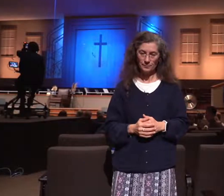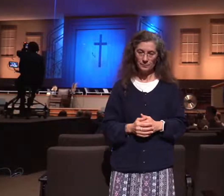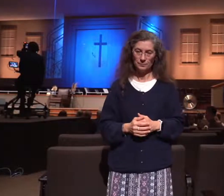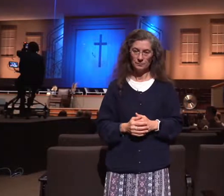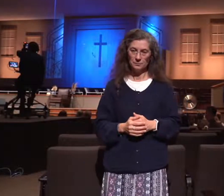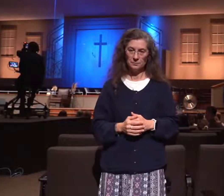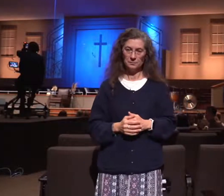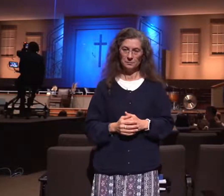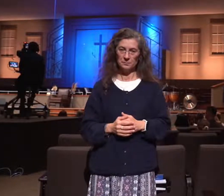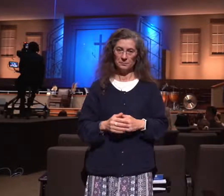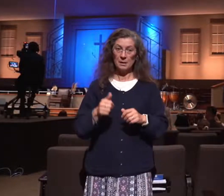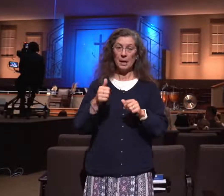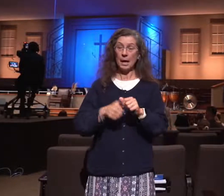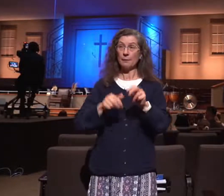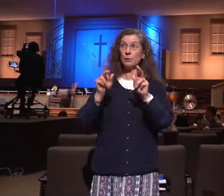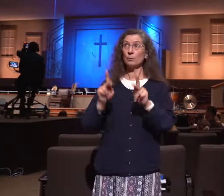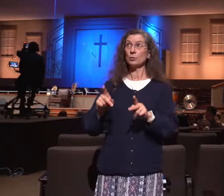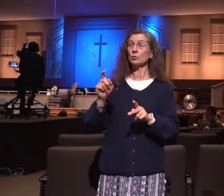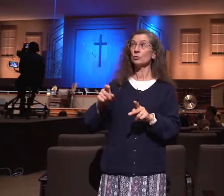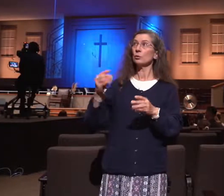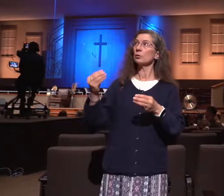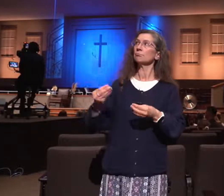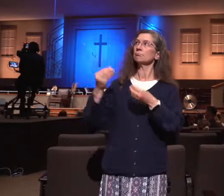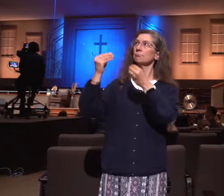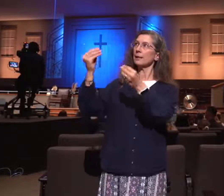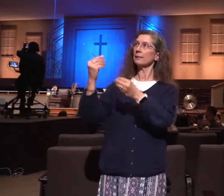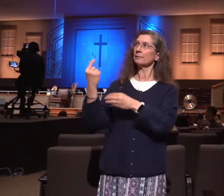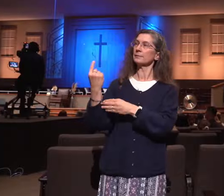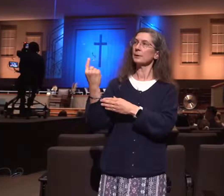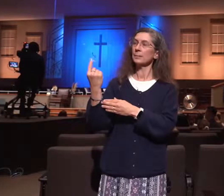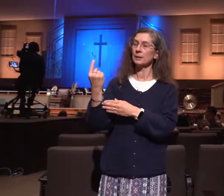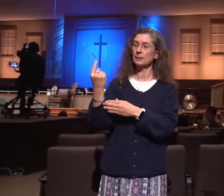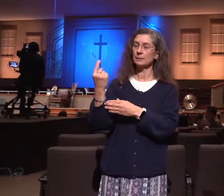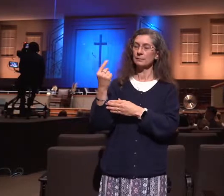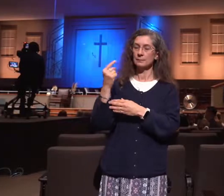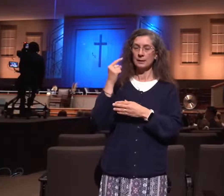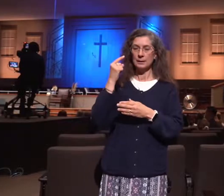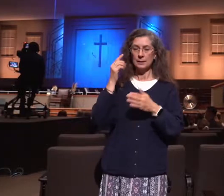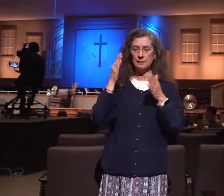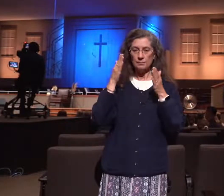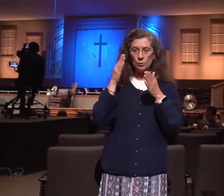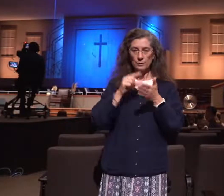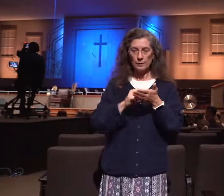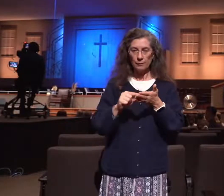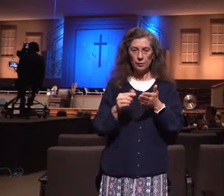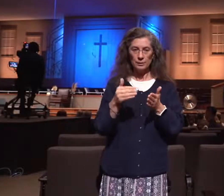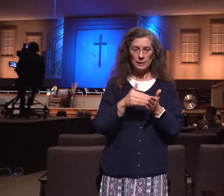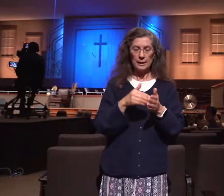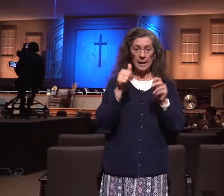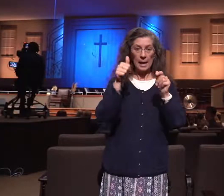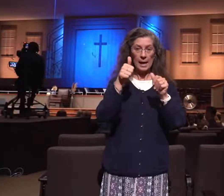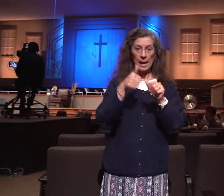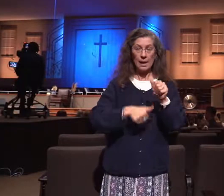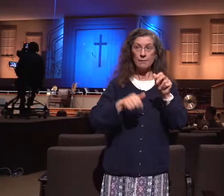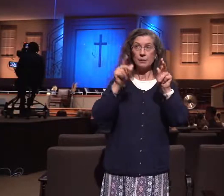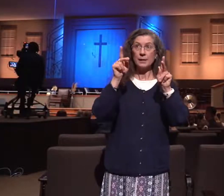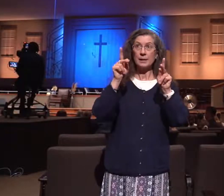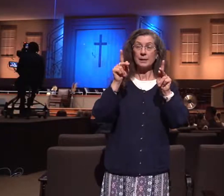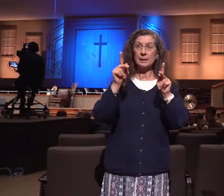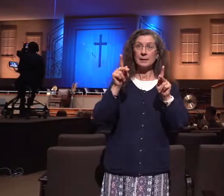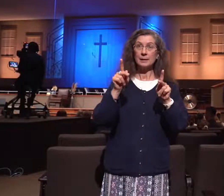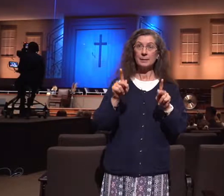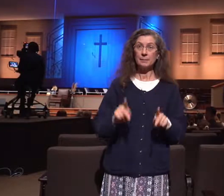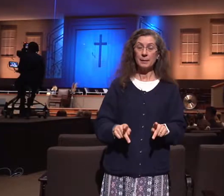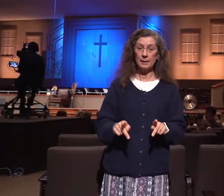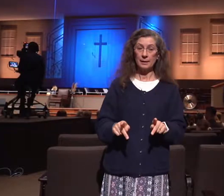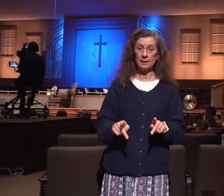Everybody ought to give something. Now listen to the verse again. Every man, according as he